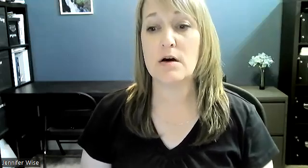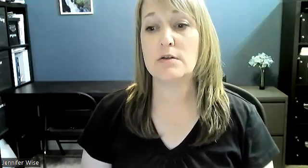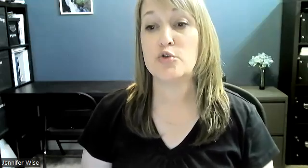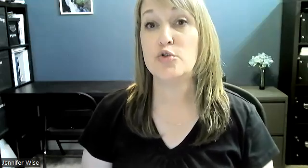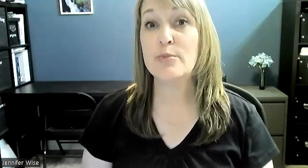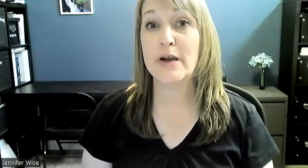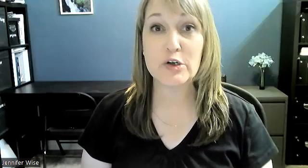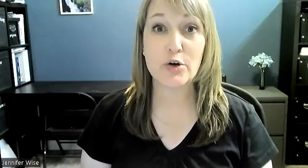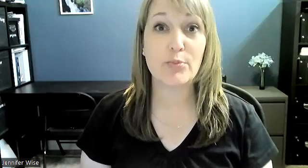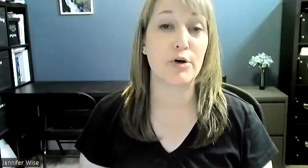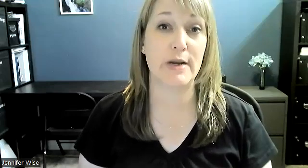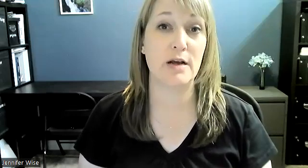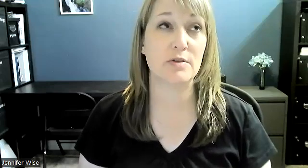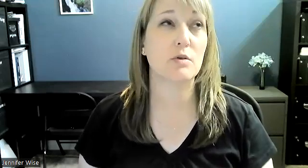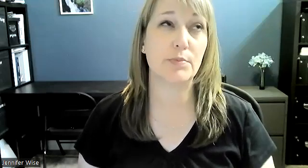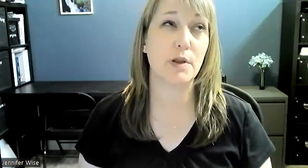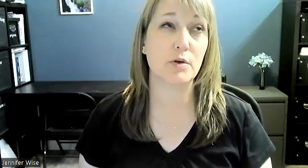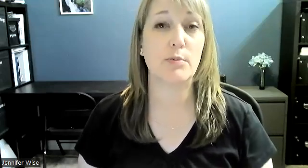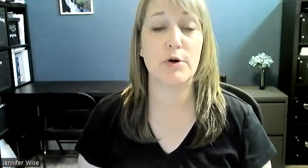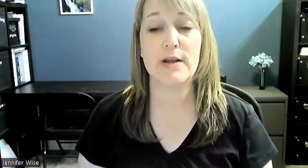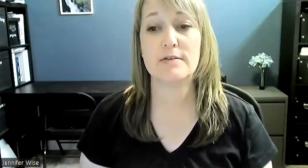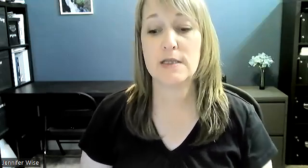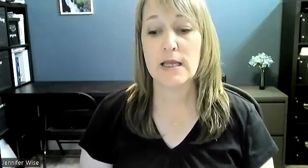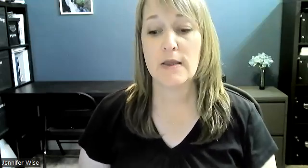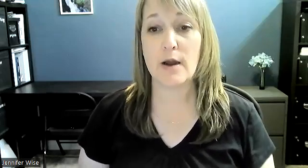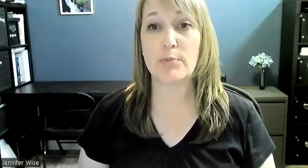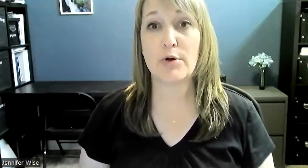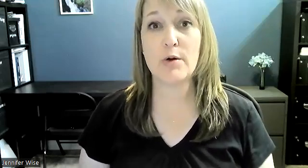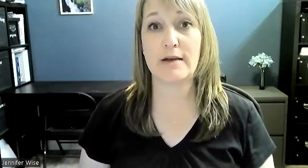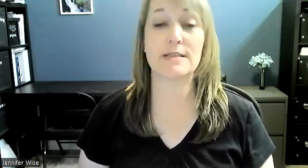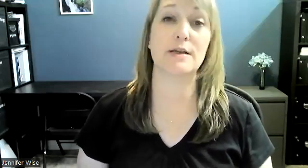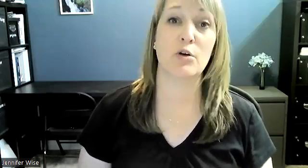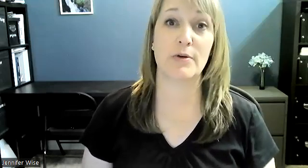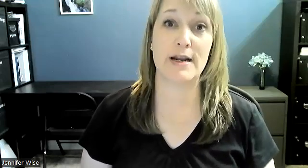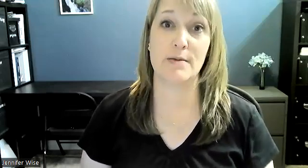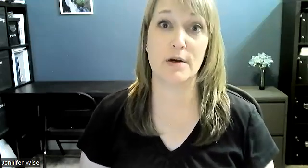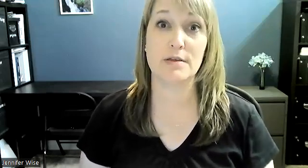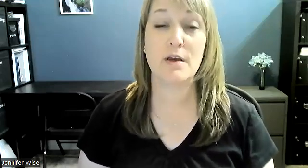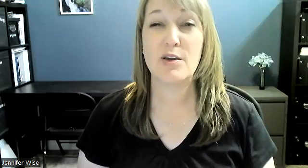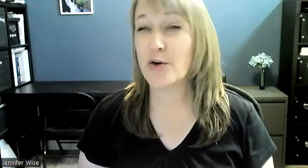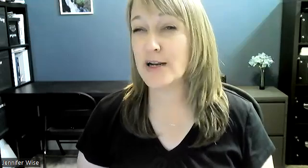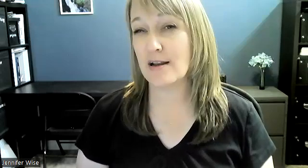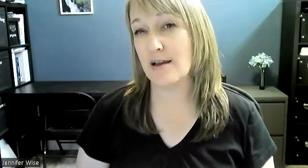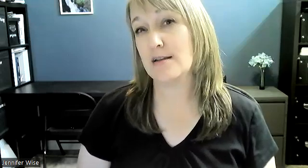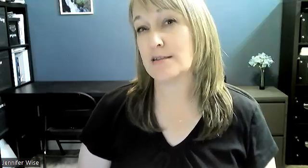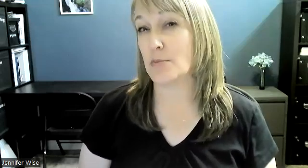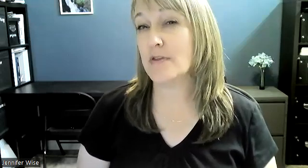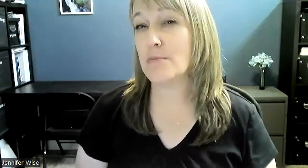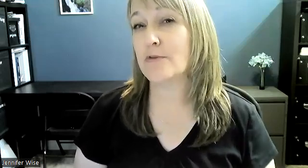called numerical pronouns or plural pronouns. They are pronouns that incorporate numbers. You've already done some of them before,